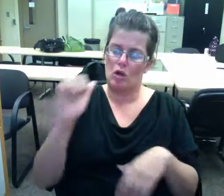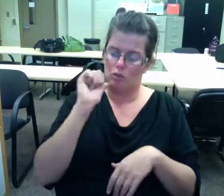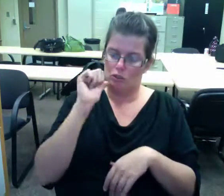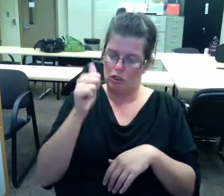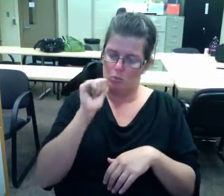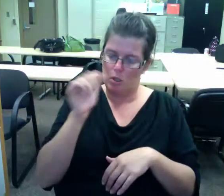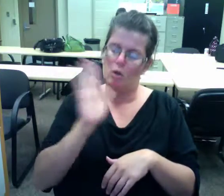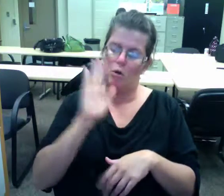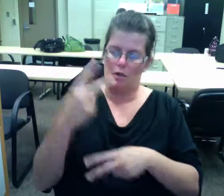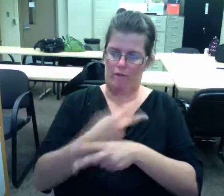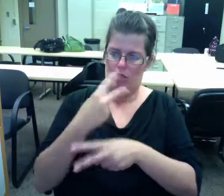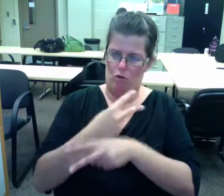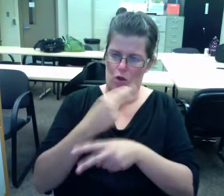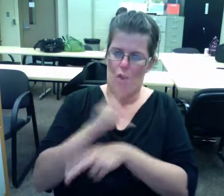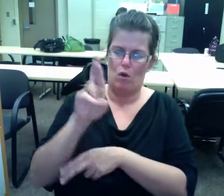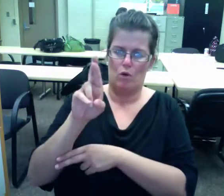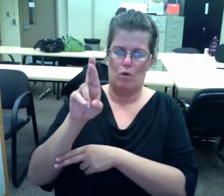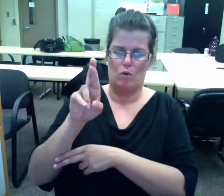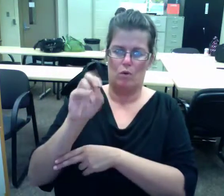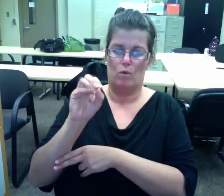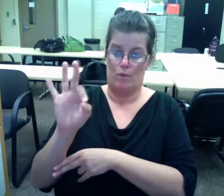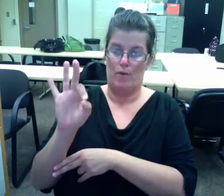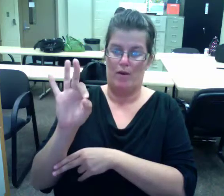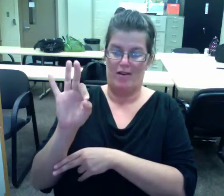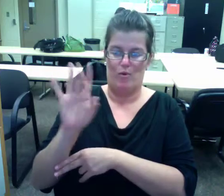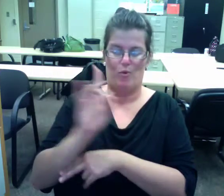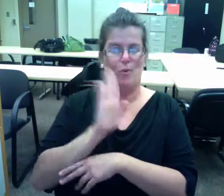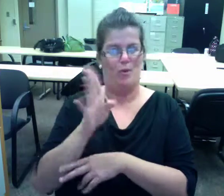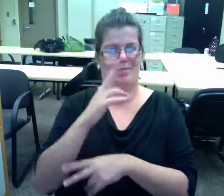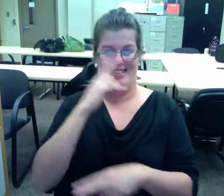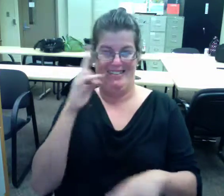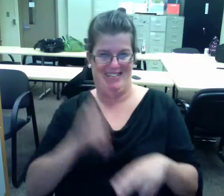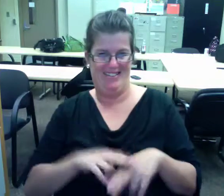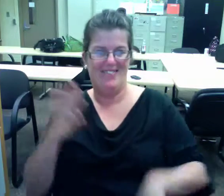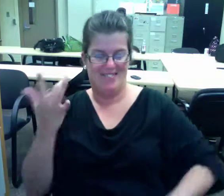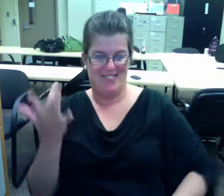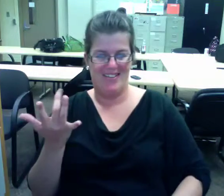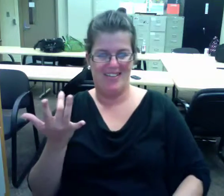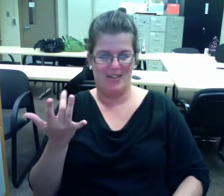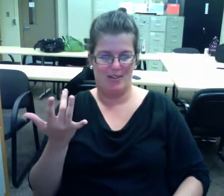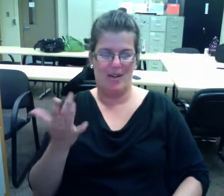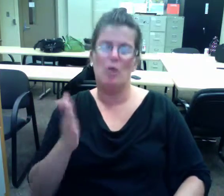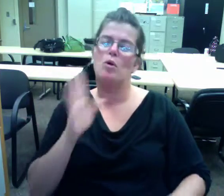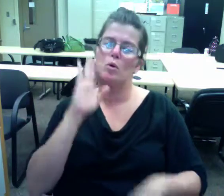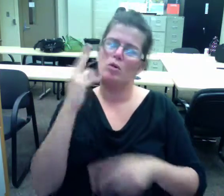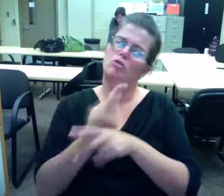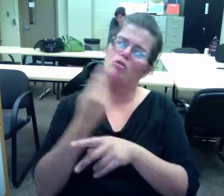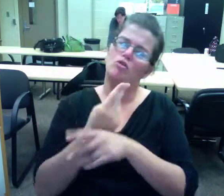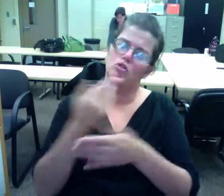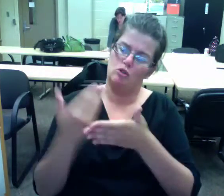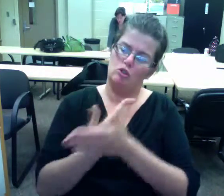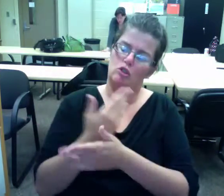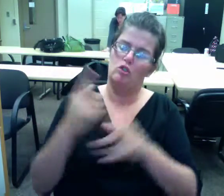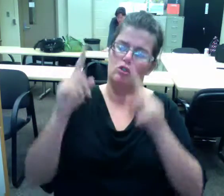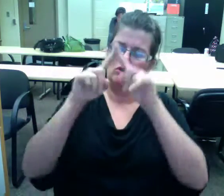cost, which will be fun because we'll use our new triangle formula.